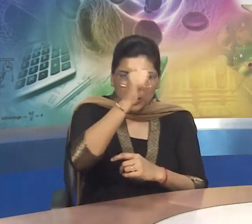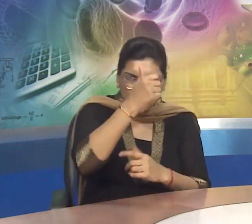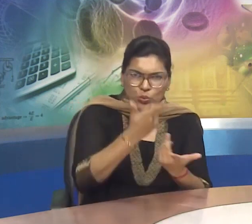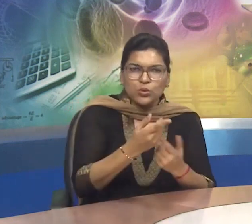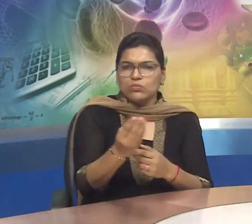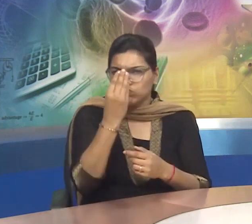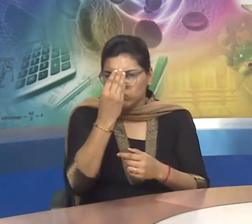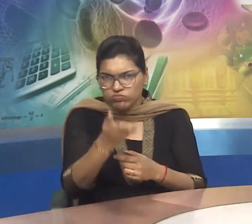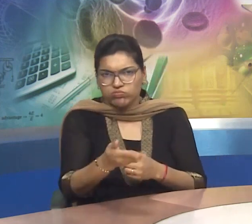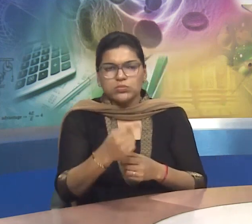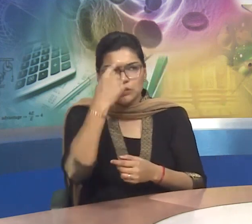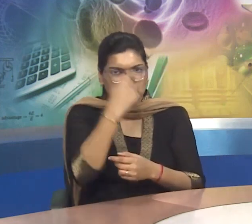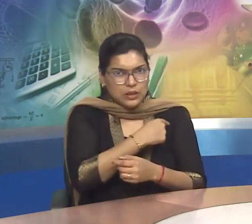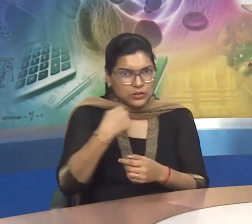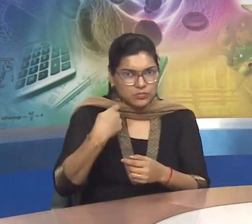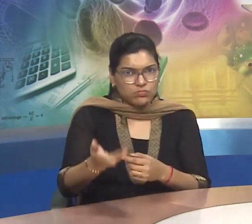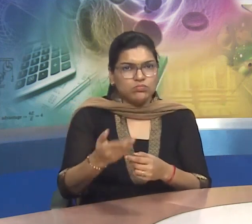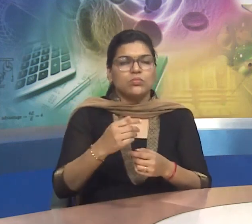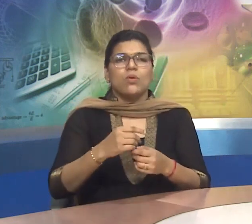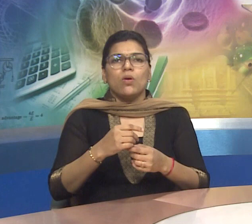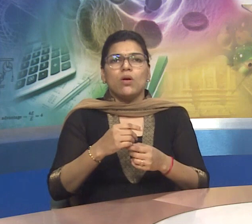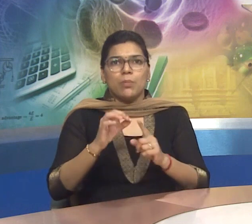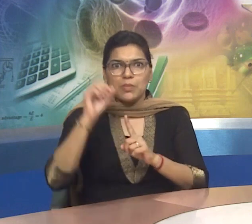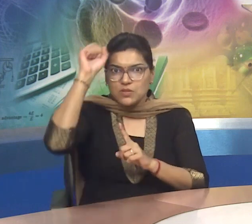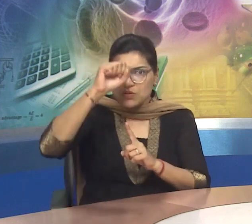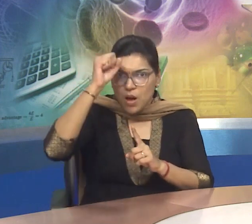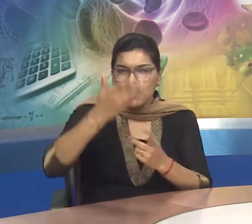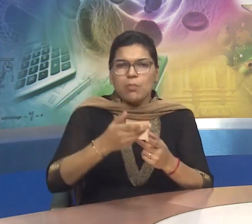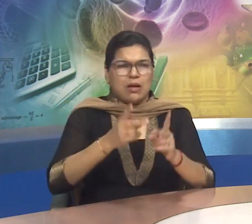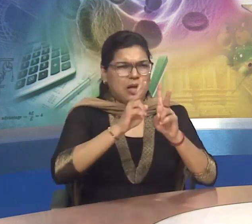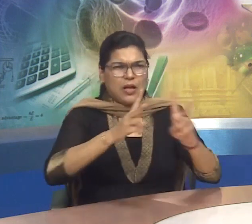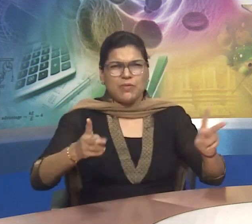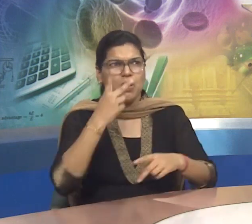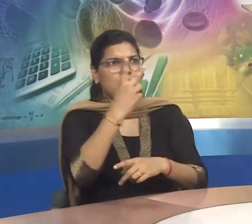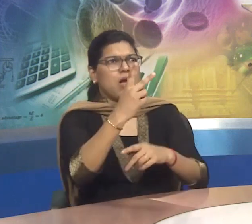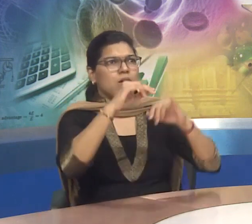There are religious places we all go to worship. So, all those religious places